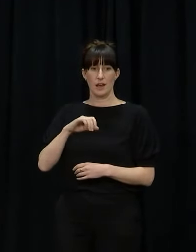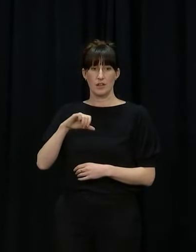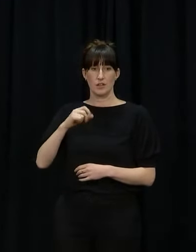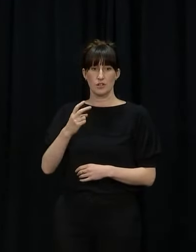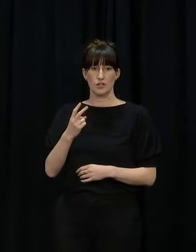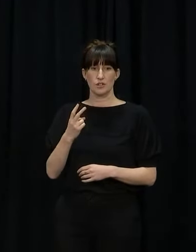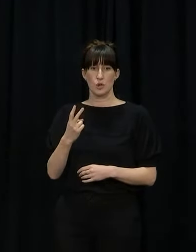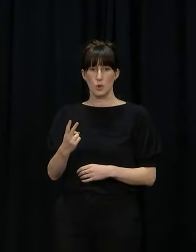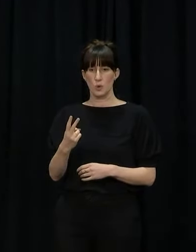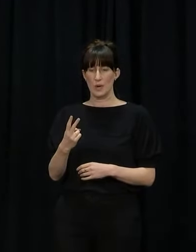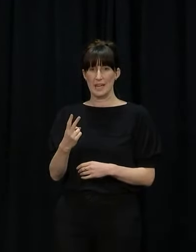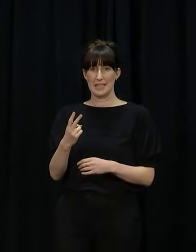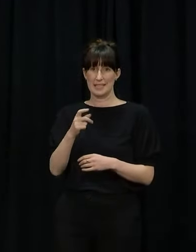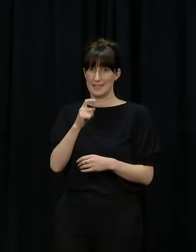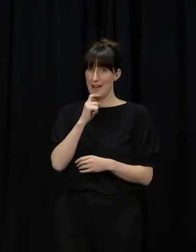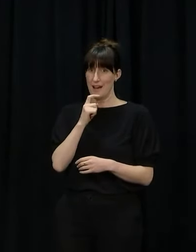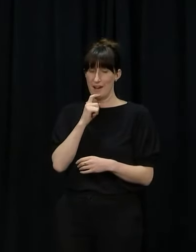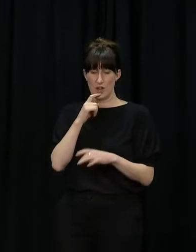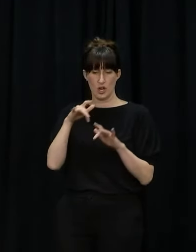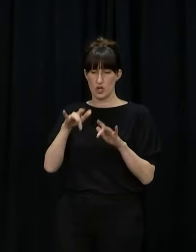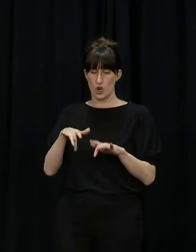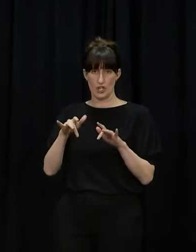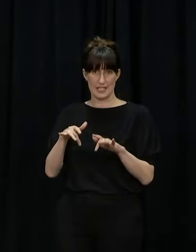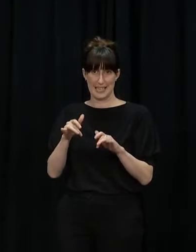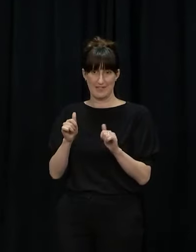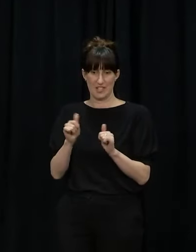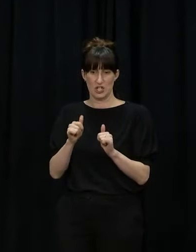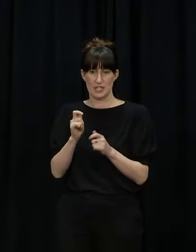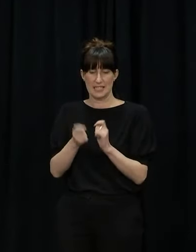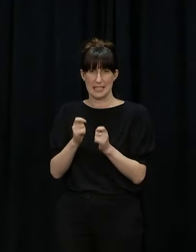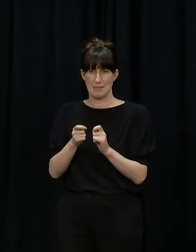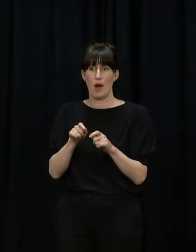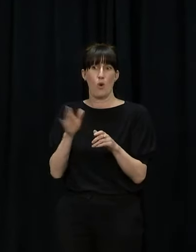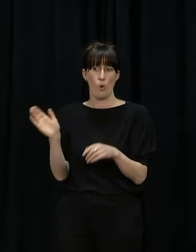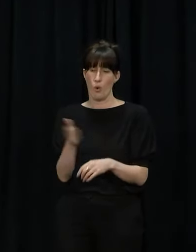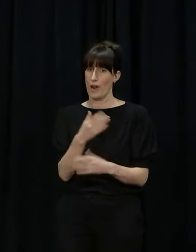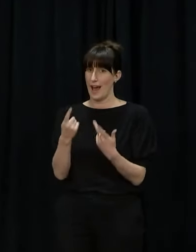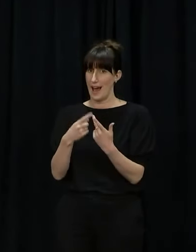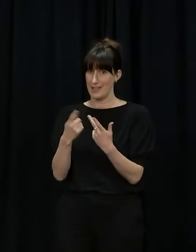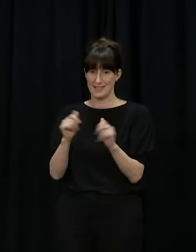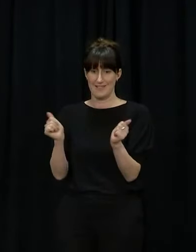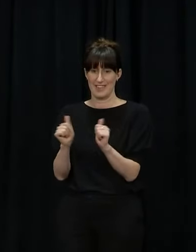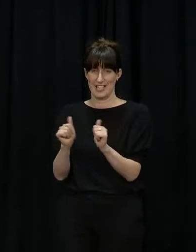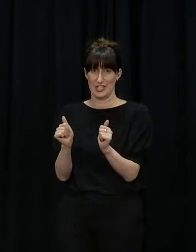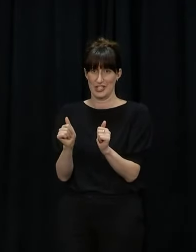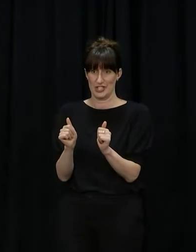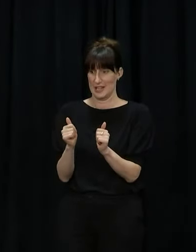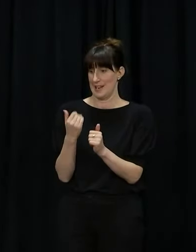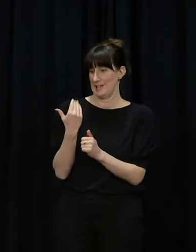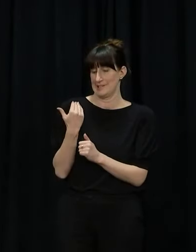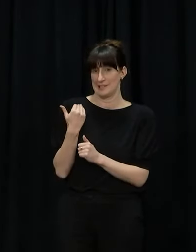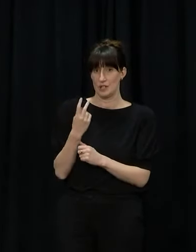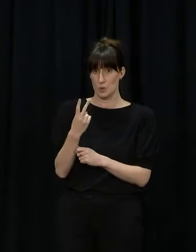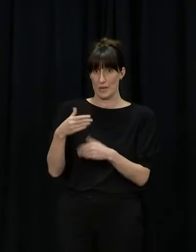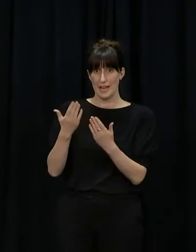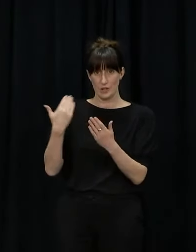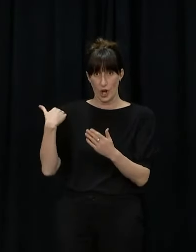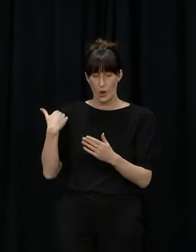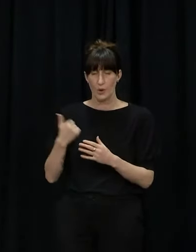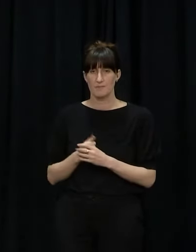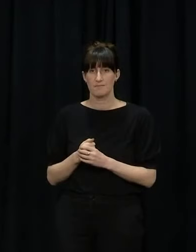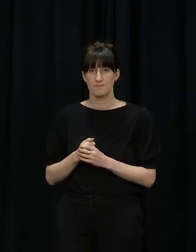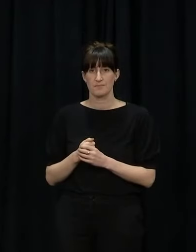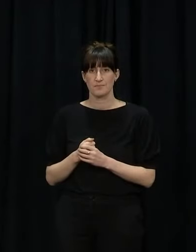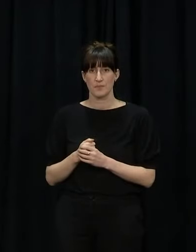today, 2 are overdue tests, but again, by less than 48 hours as of today. All